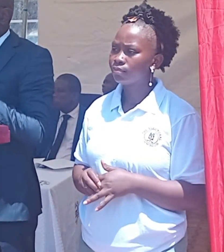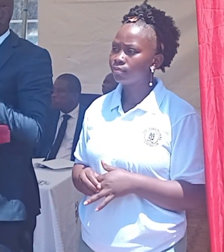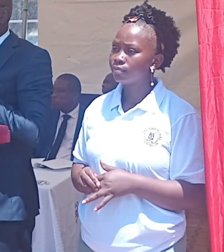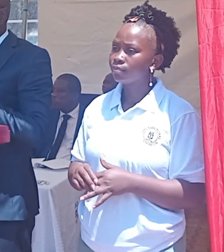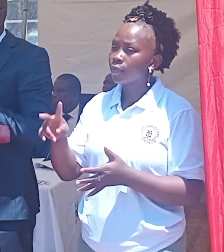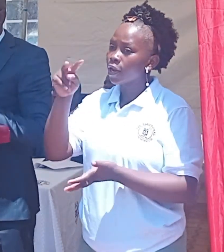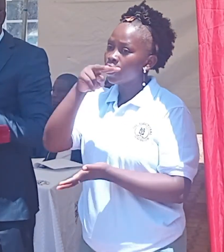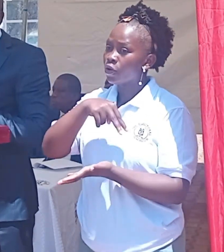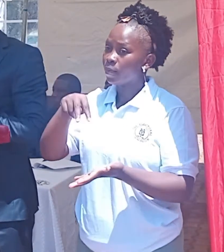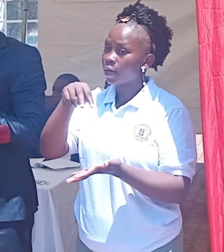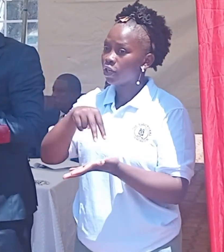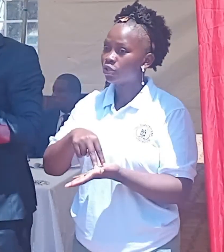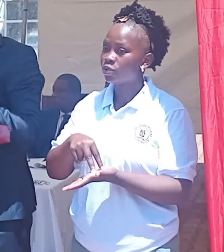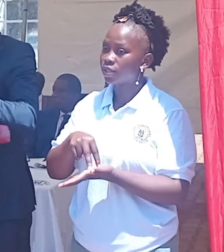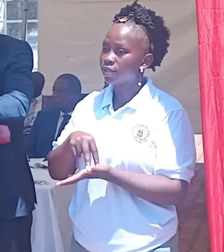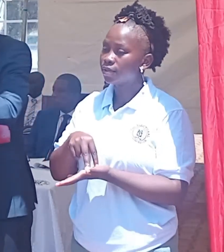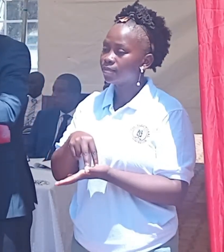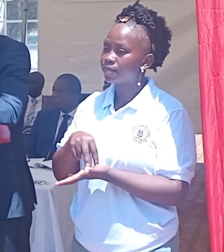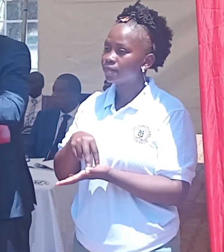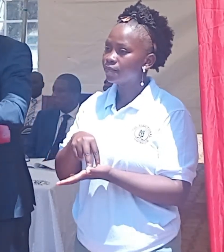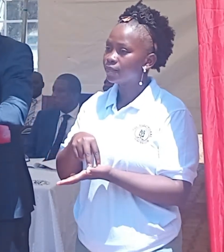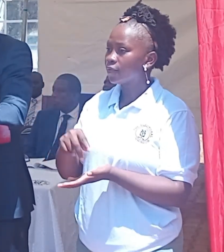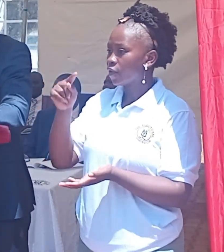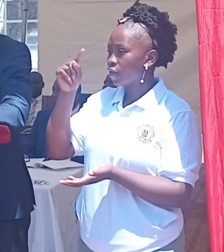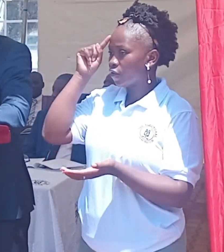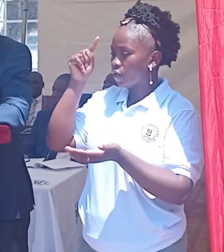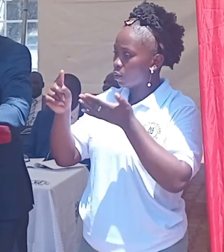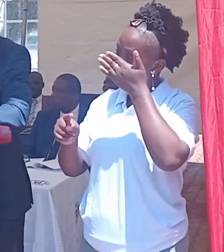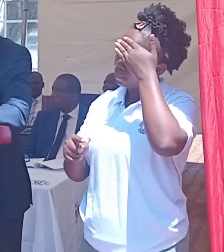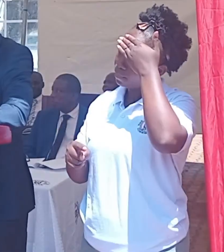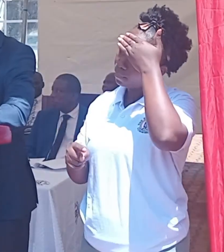The nomination for